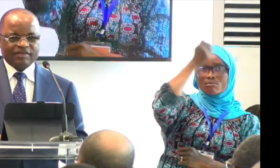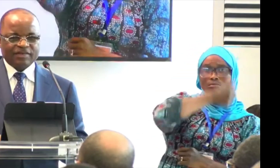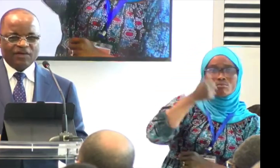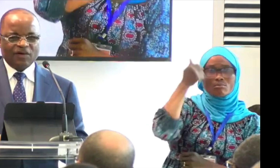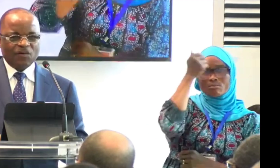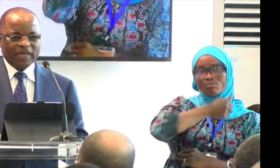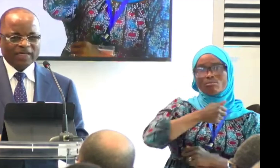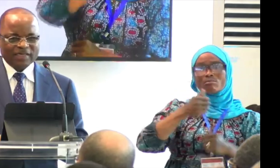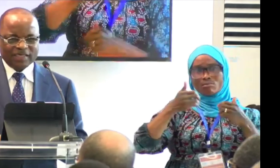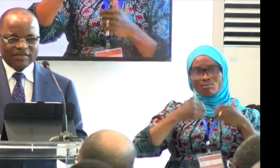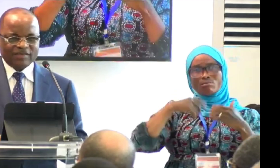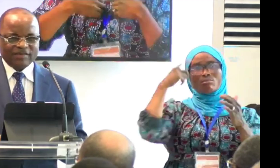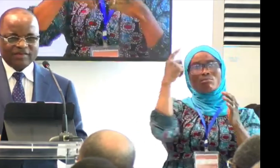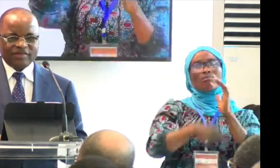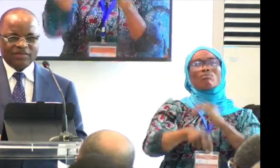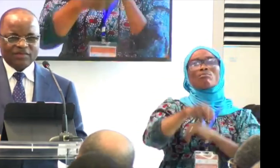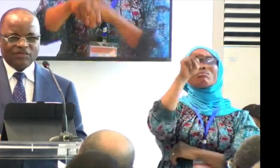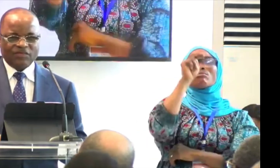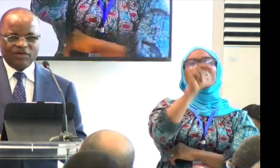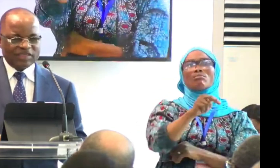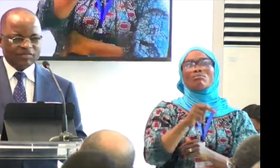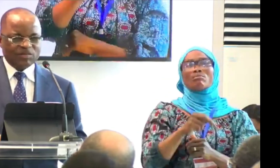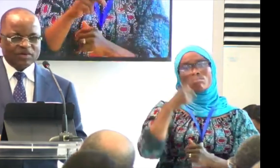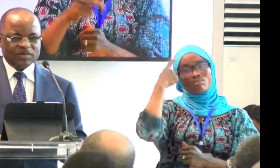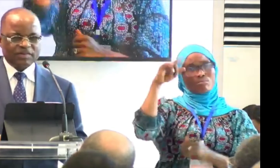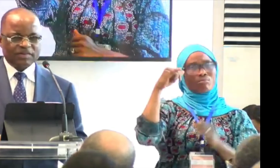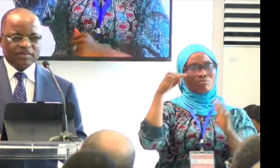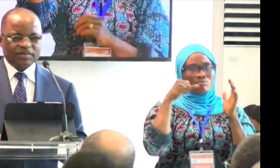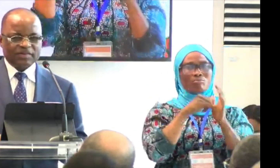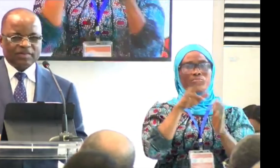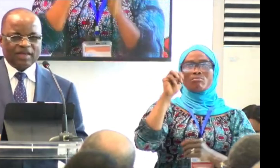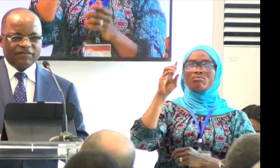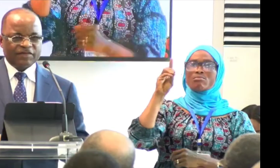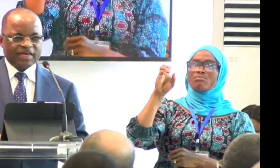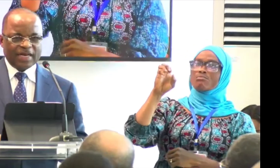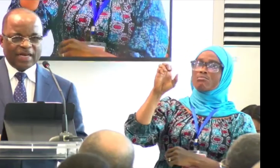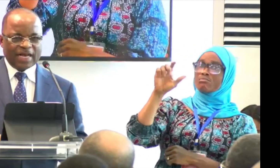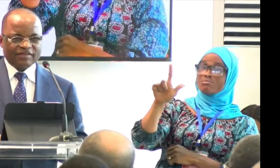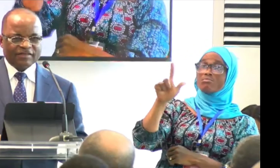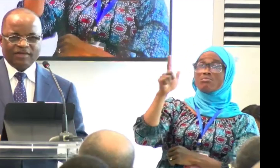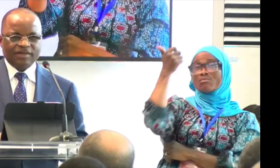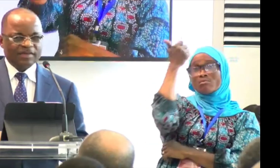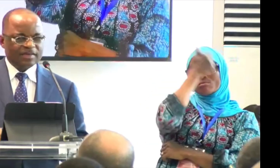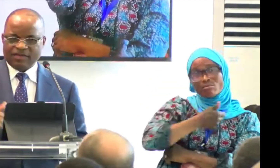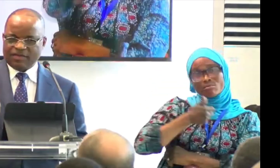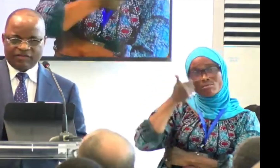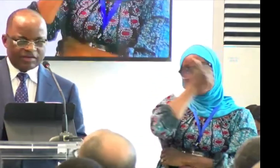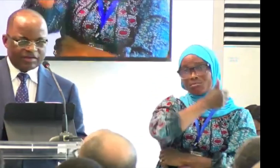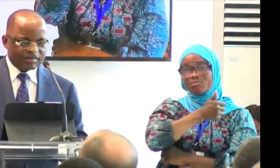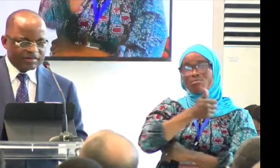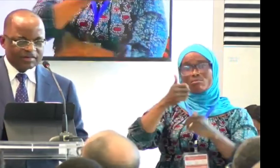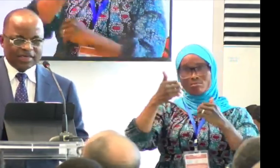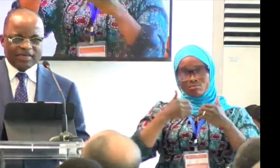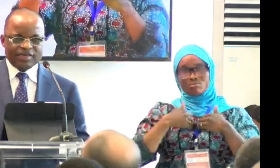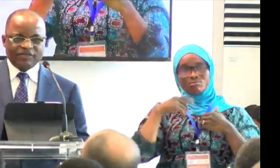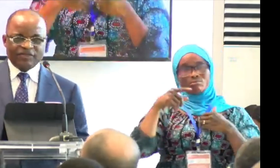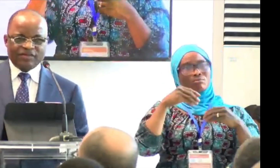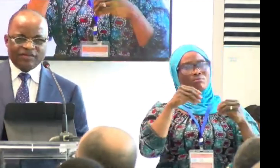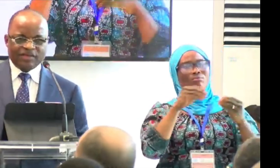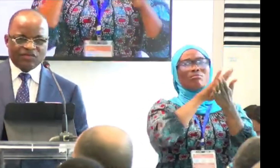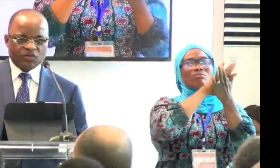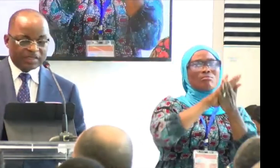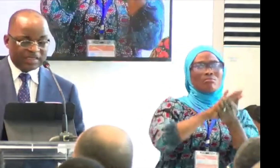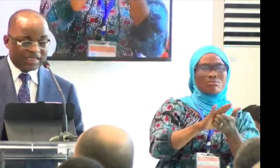has what it needs for this moment. Africa has a sealed